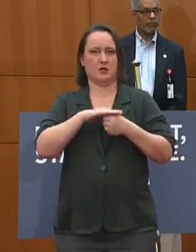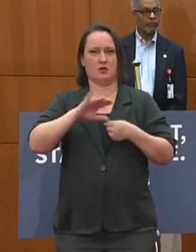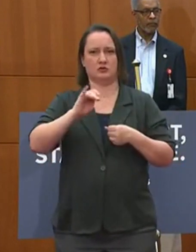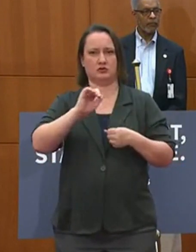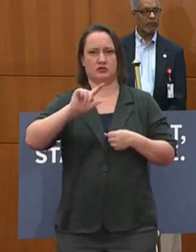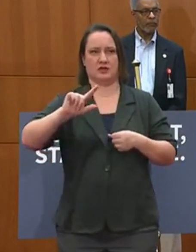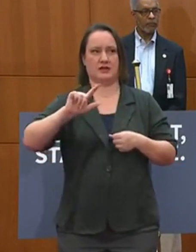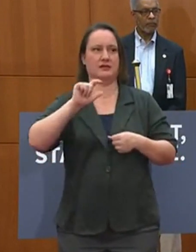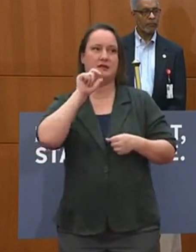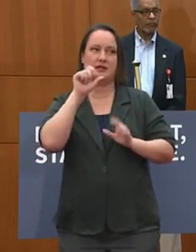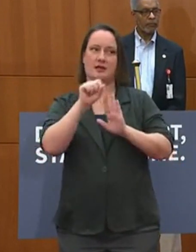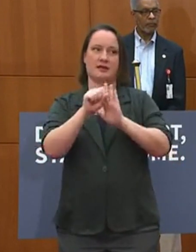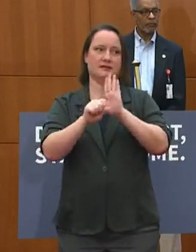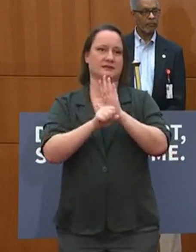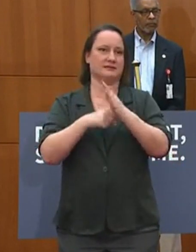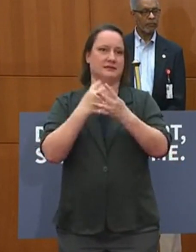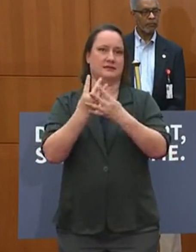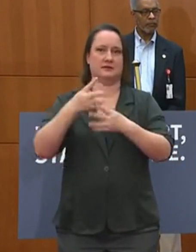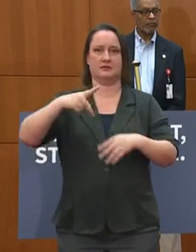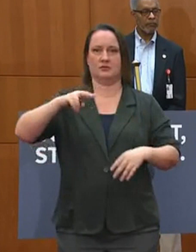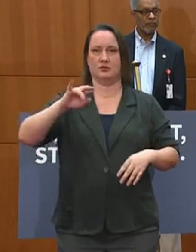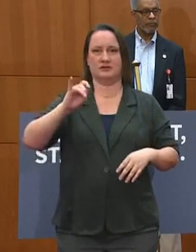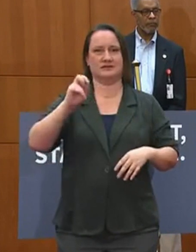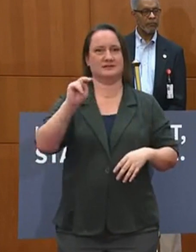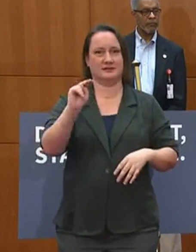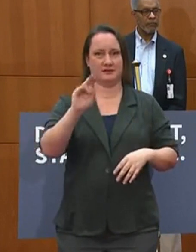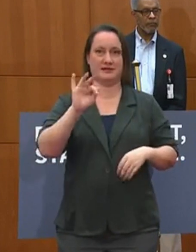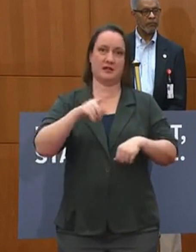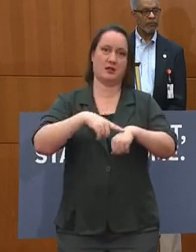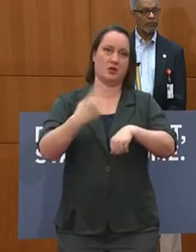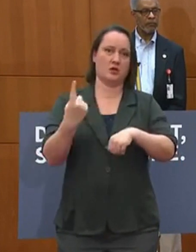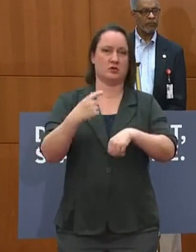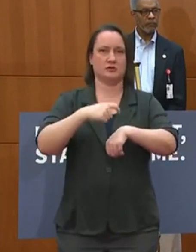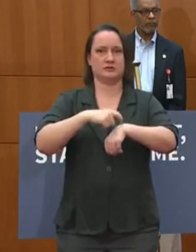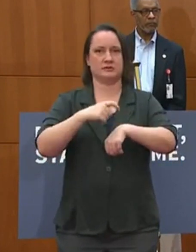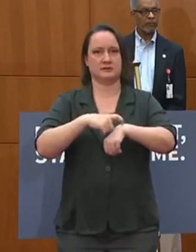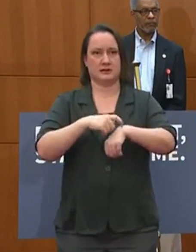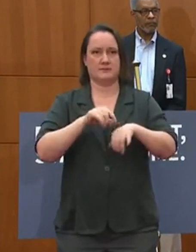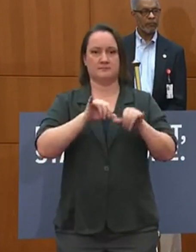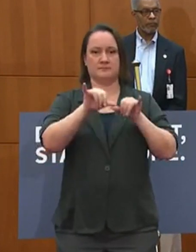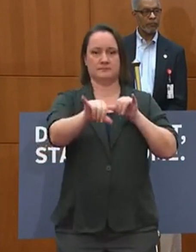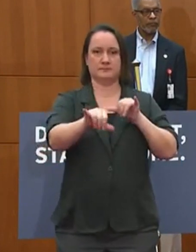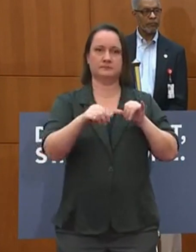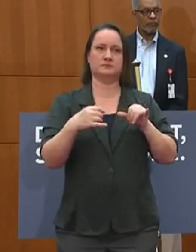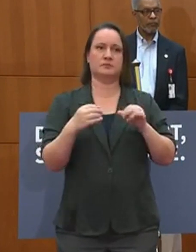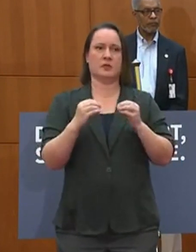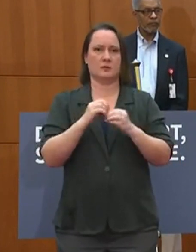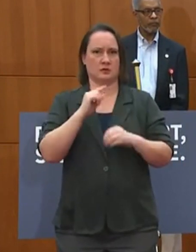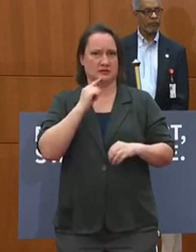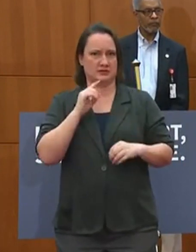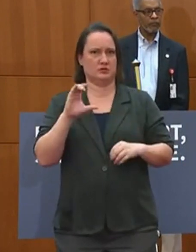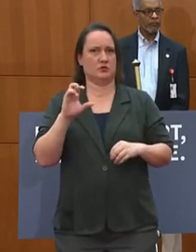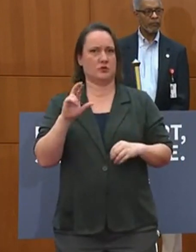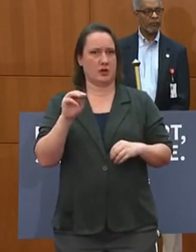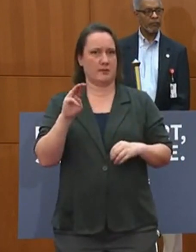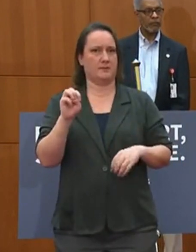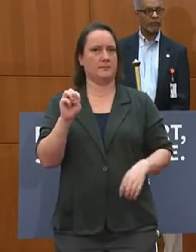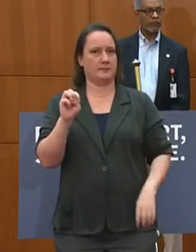not the state prison. Those are longer sentences, typically more serious crimes.